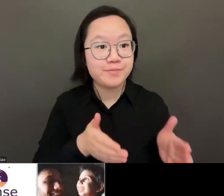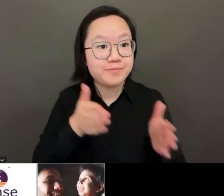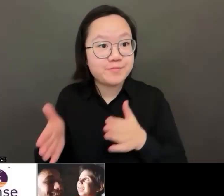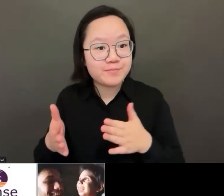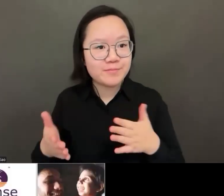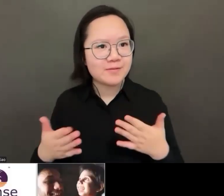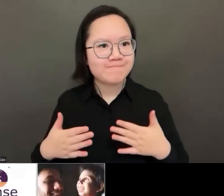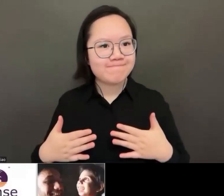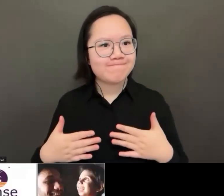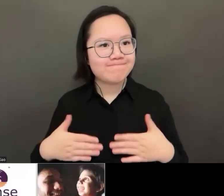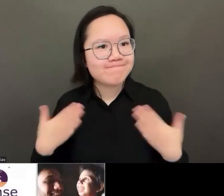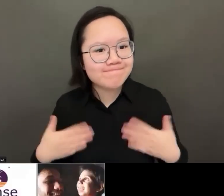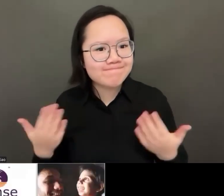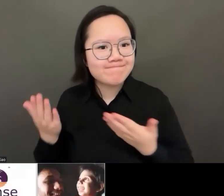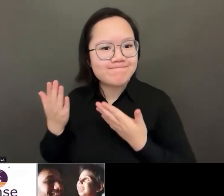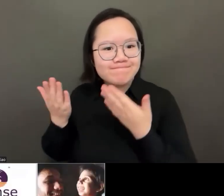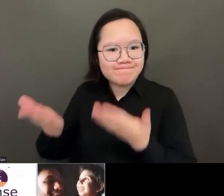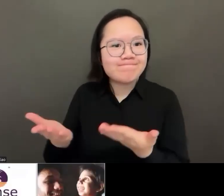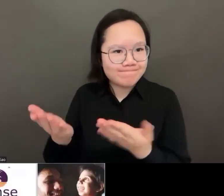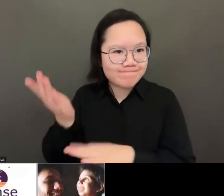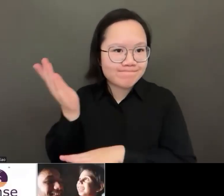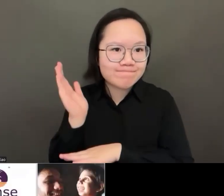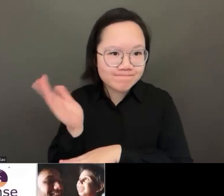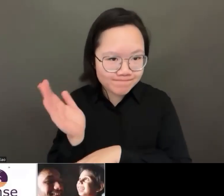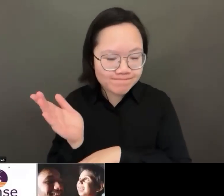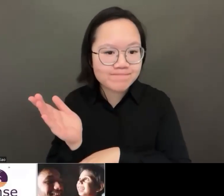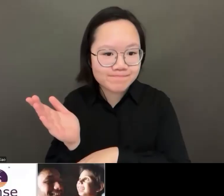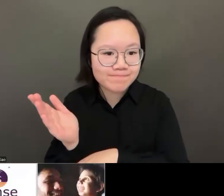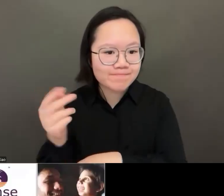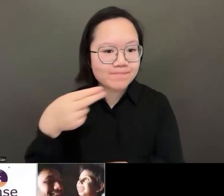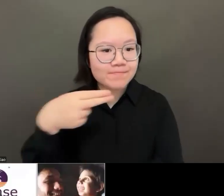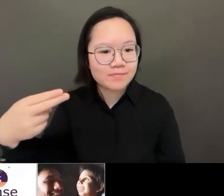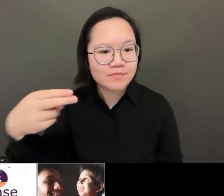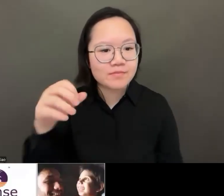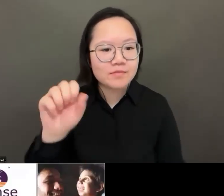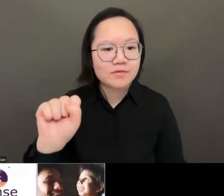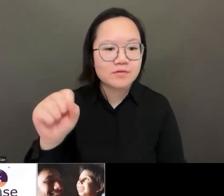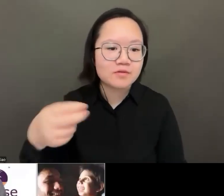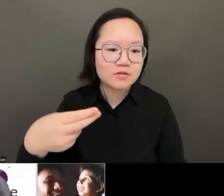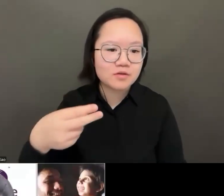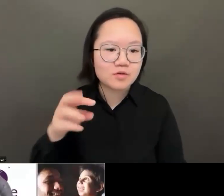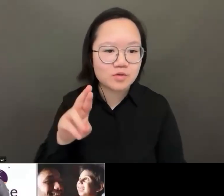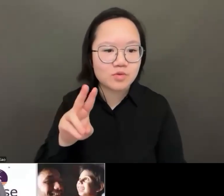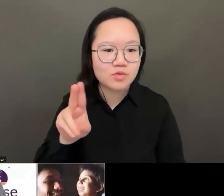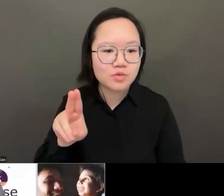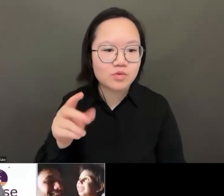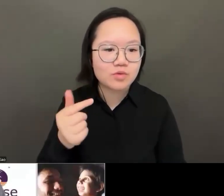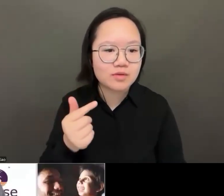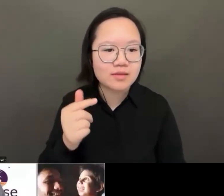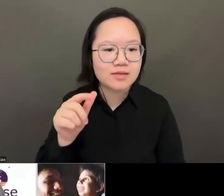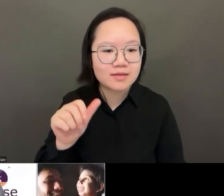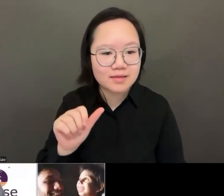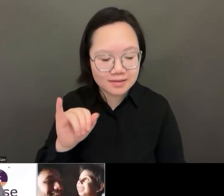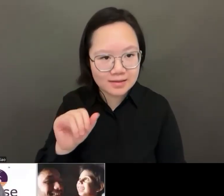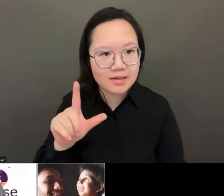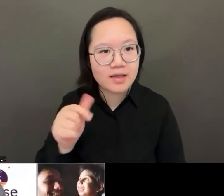introduce our next speaker, Shrutilata Singh. Shrutilata Singh has progressive deafblindness. She has